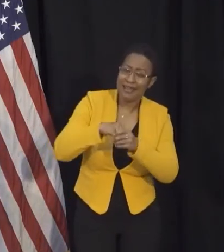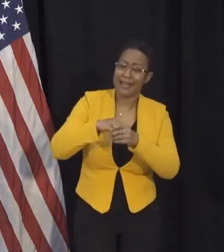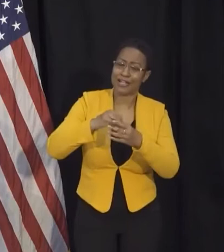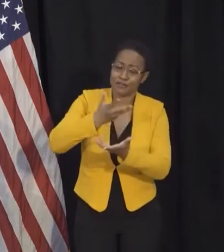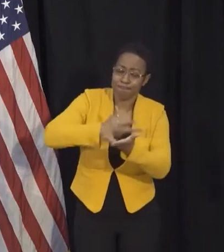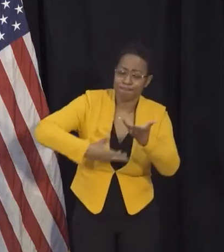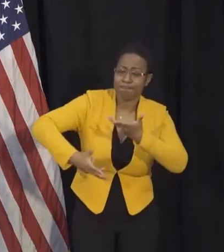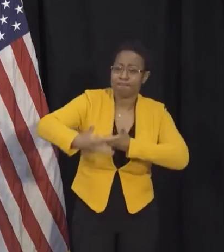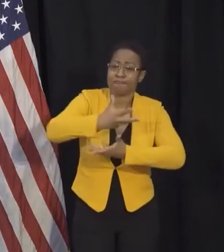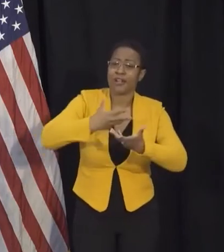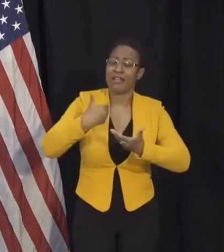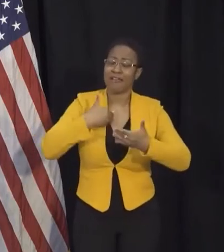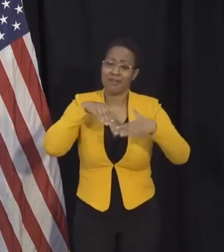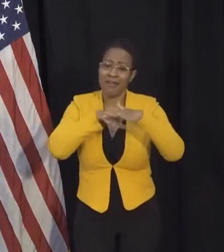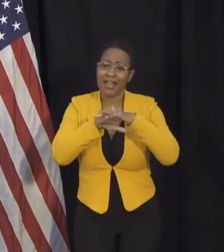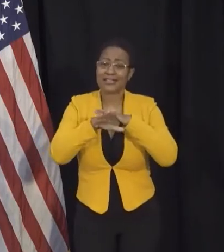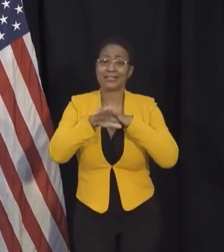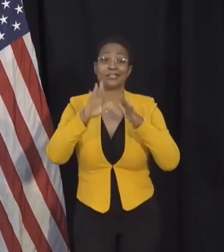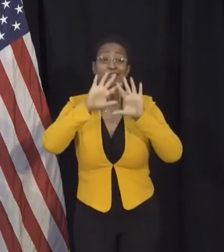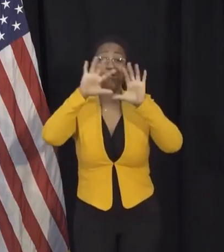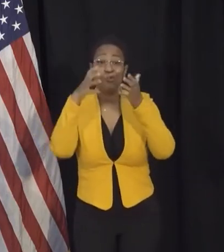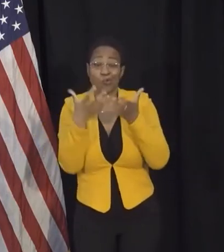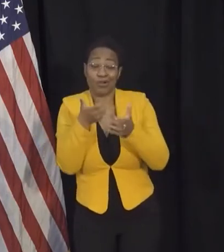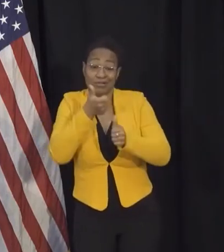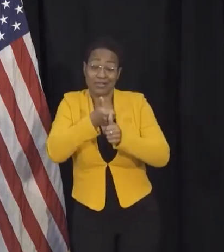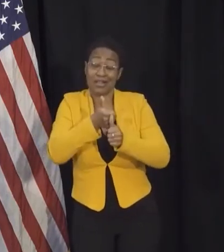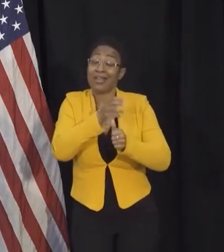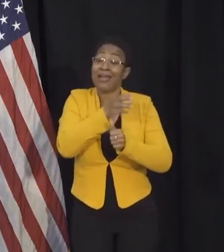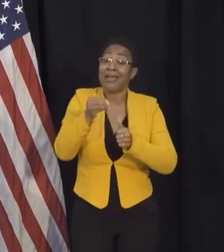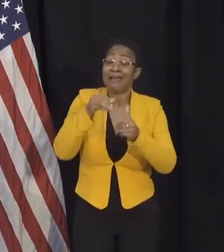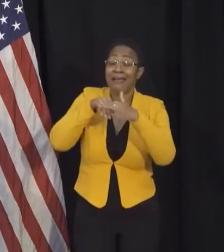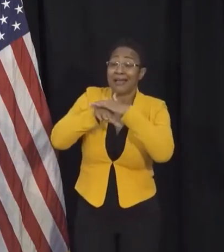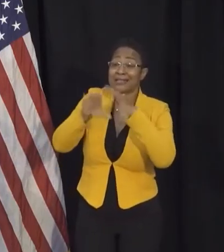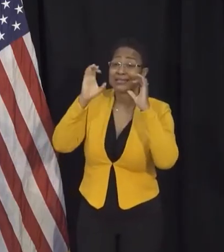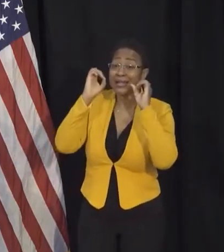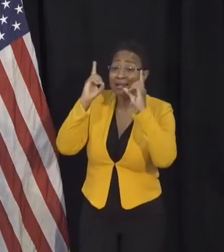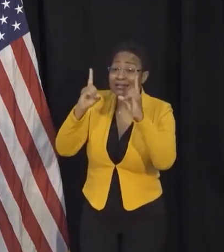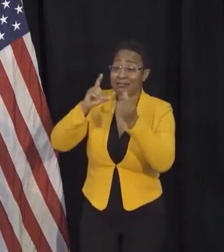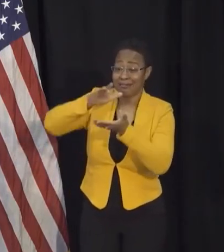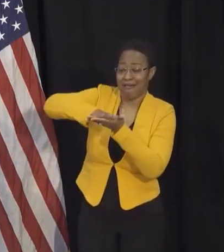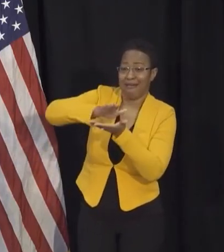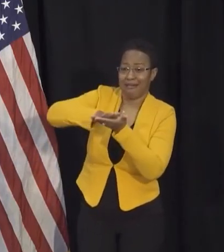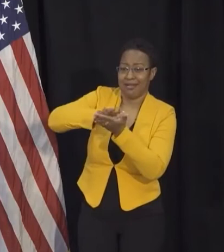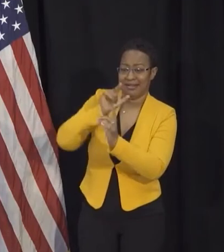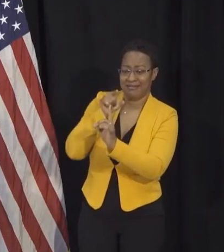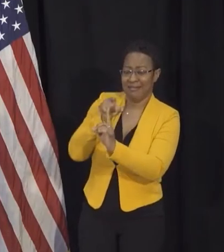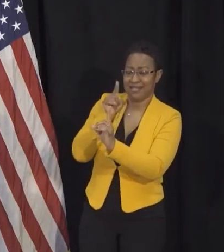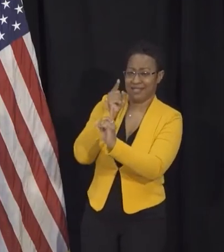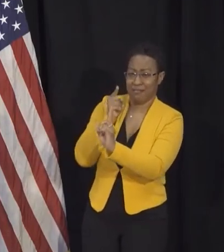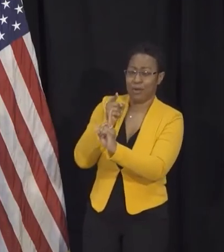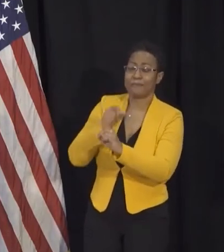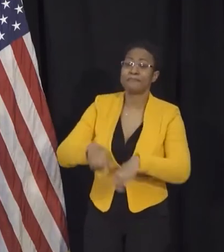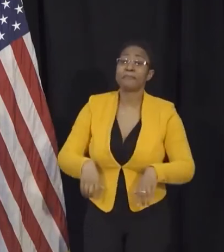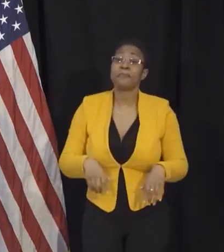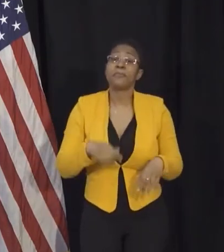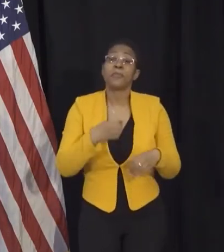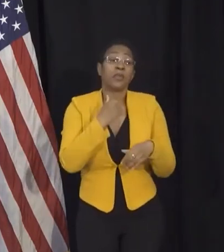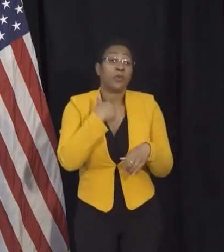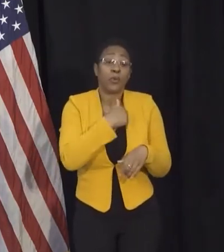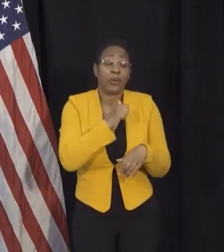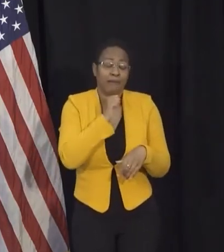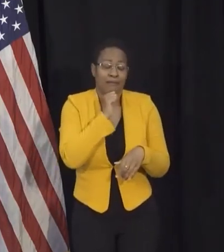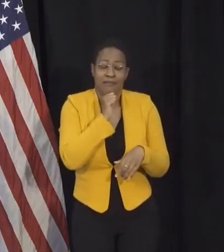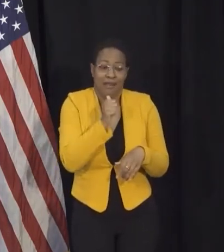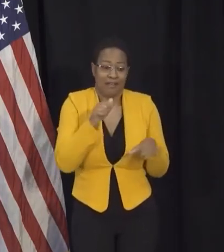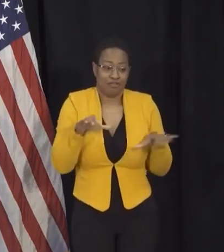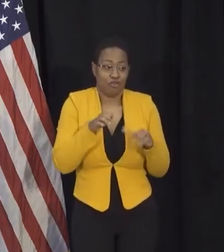are capable of accessing the world and accessing the academics that they need. We would not be